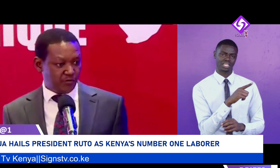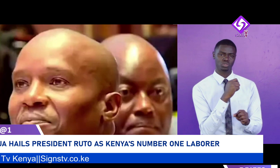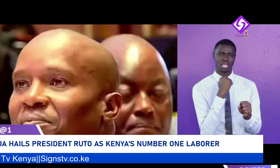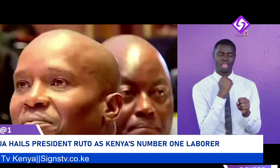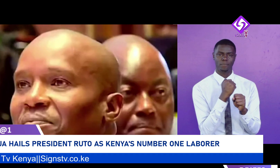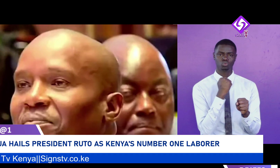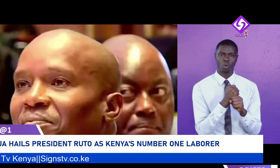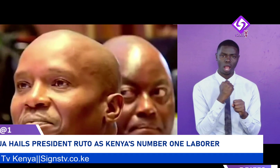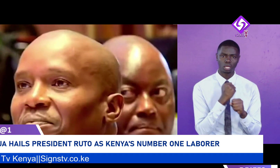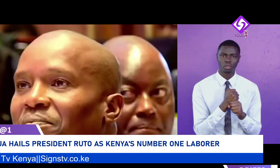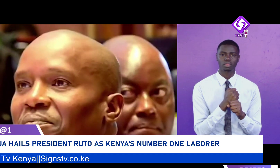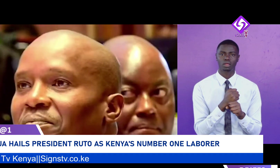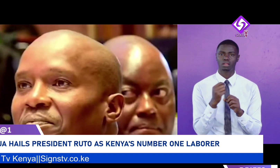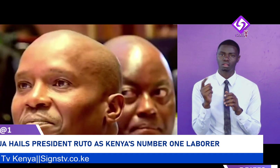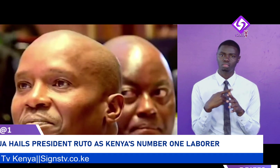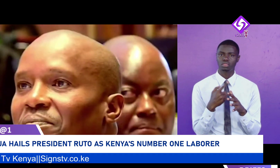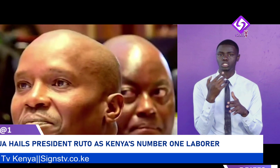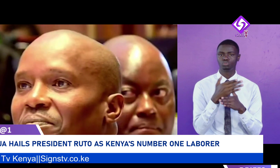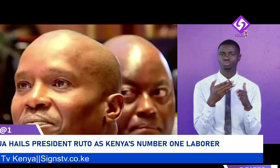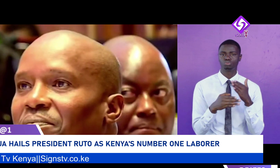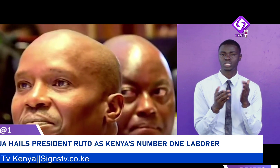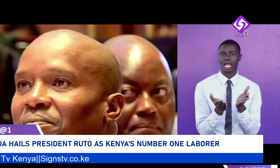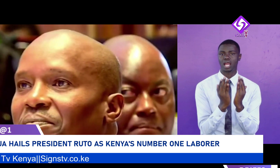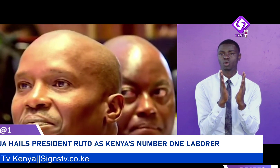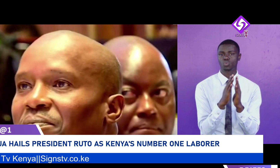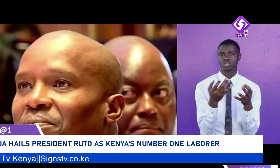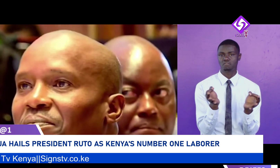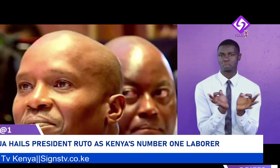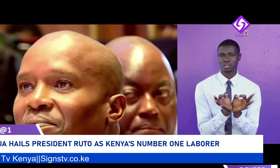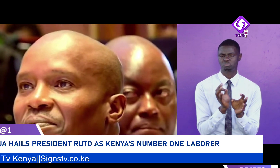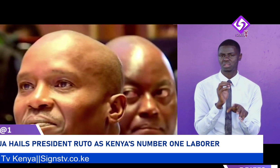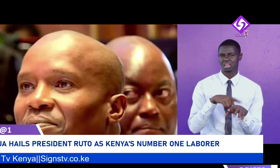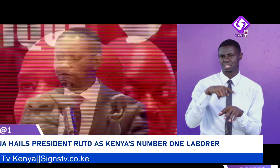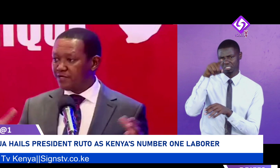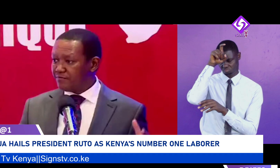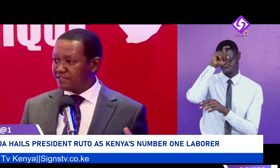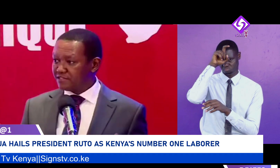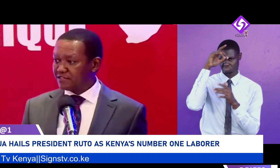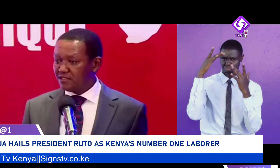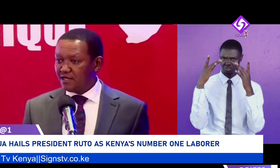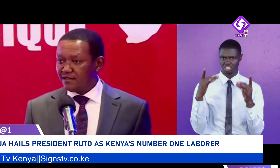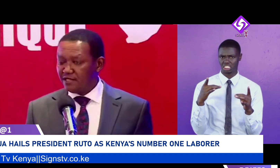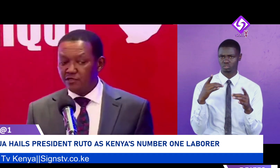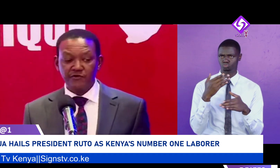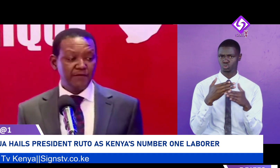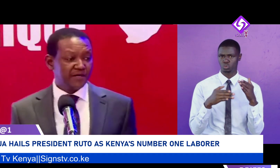moving with his family. When the Egyptians decided to build the pyramids, they looked for